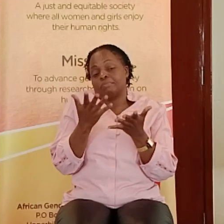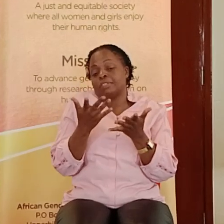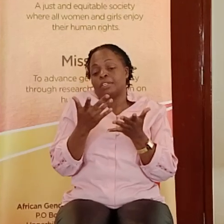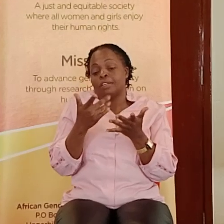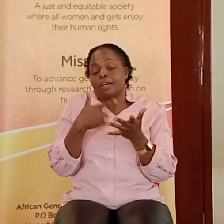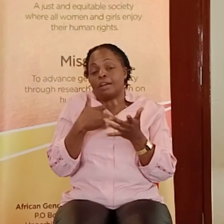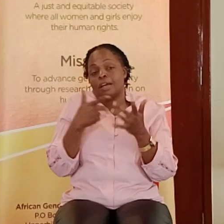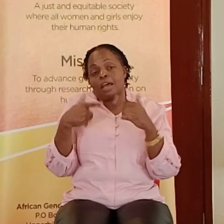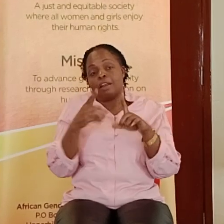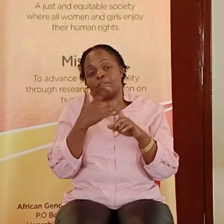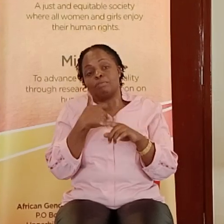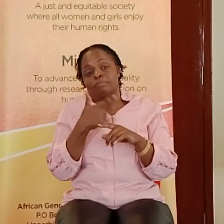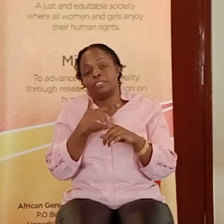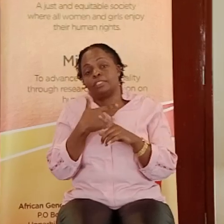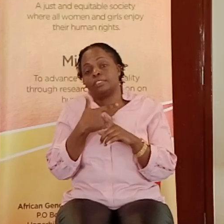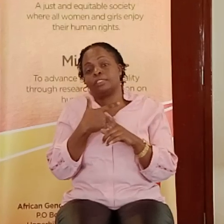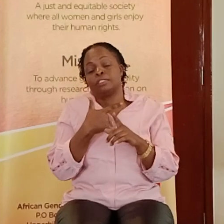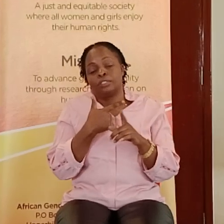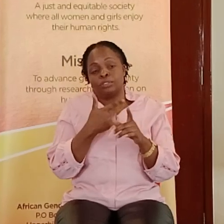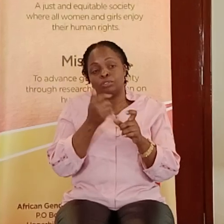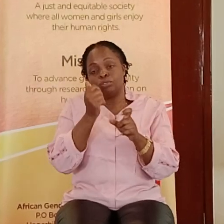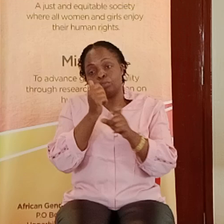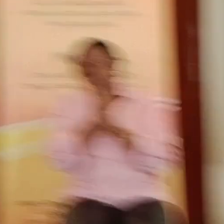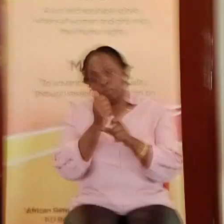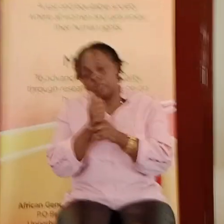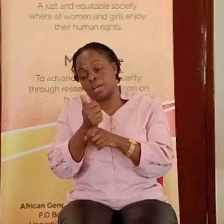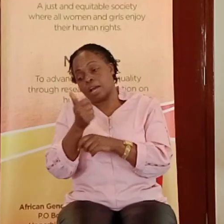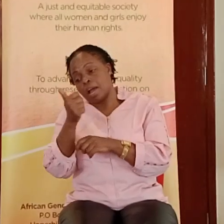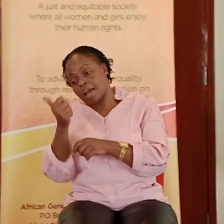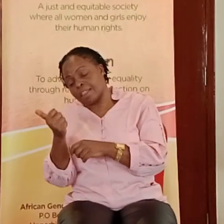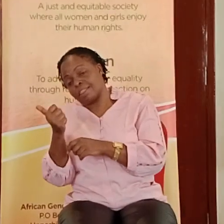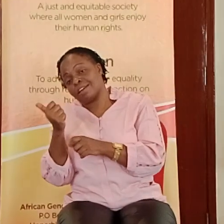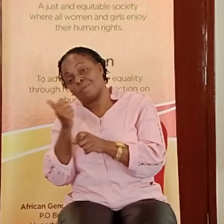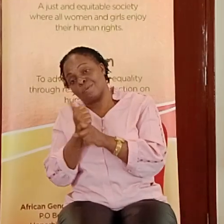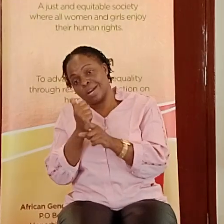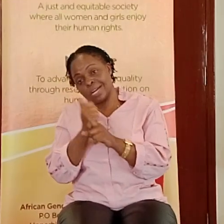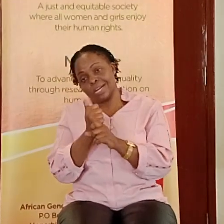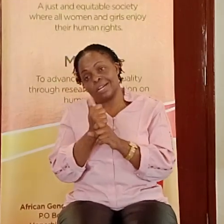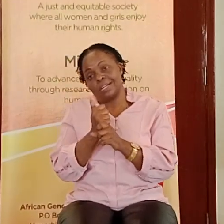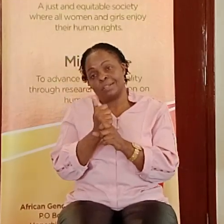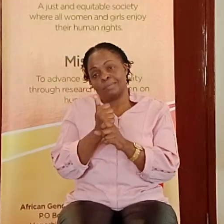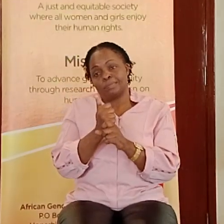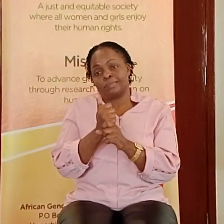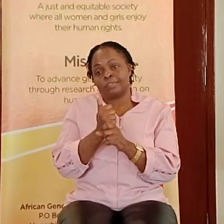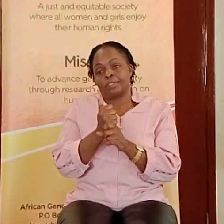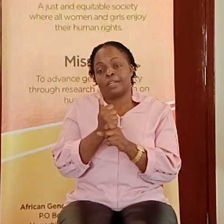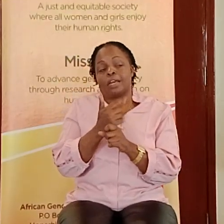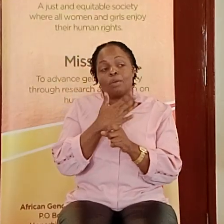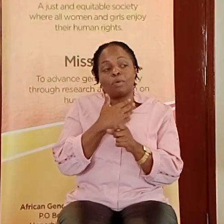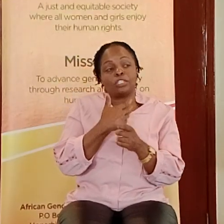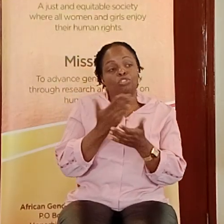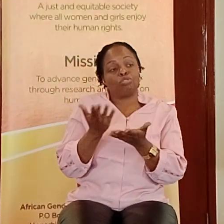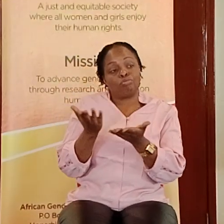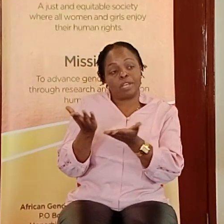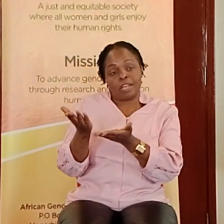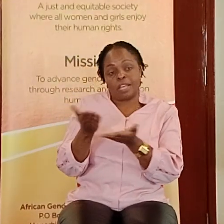to do my other piece of work, where I will invite colleagues to share